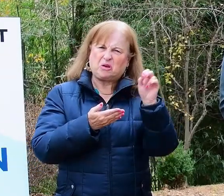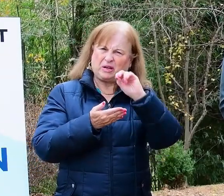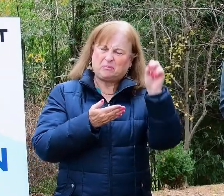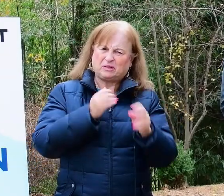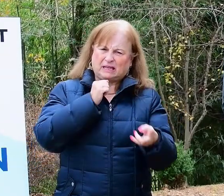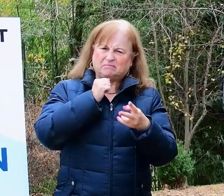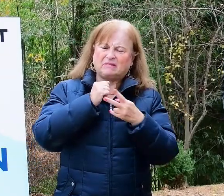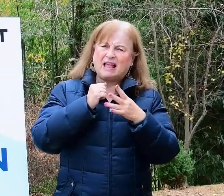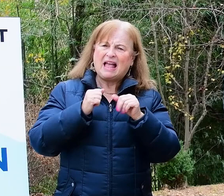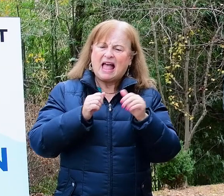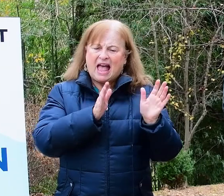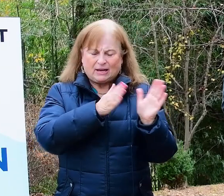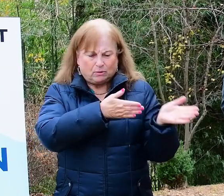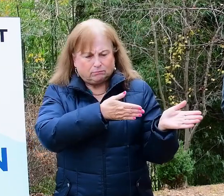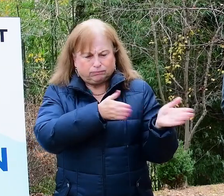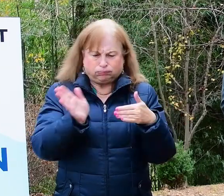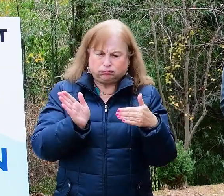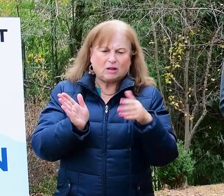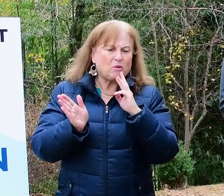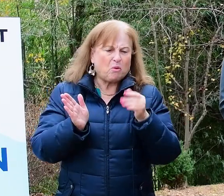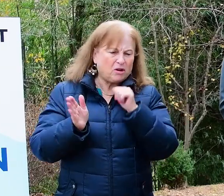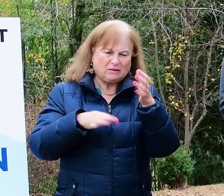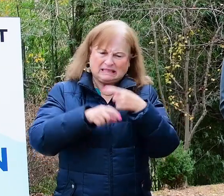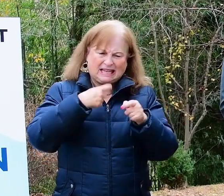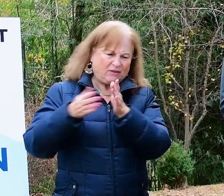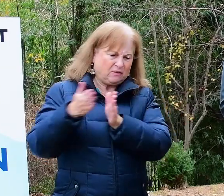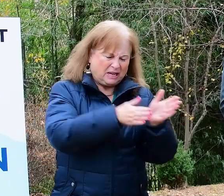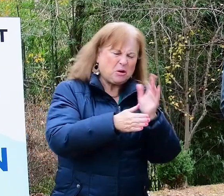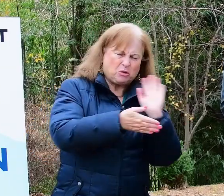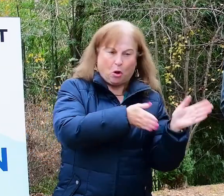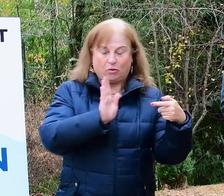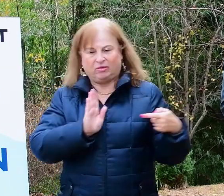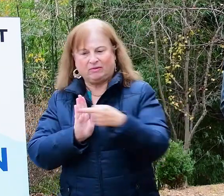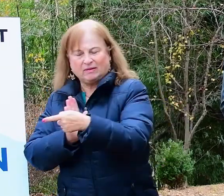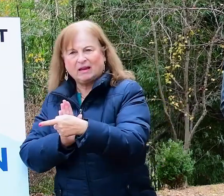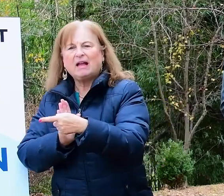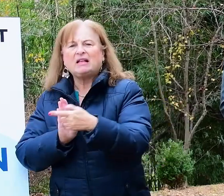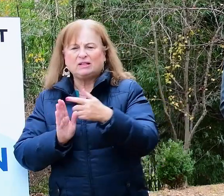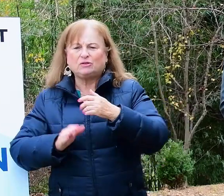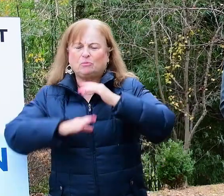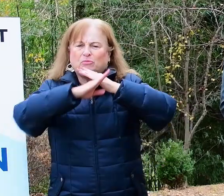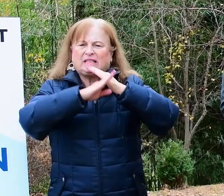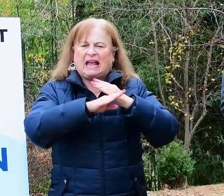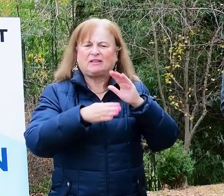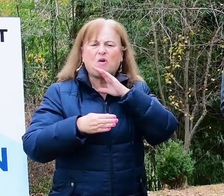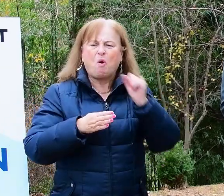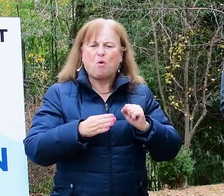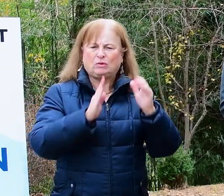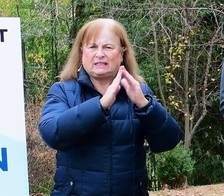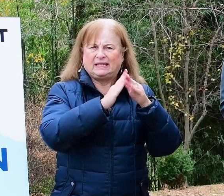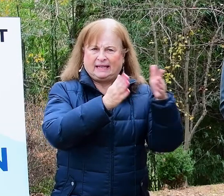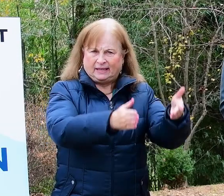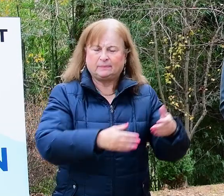directing runoff into the pond and stabilizing the stream and roadway embankment.